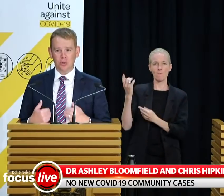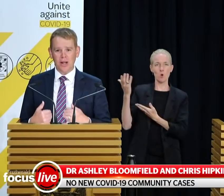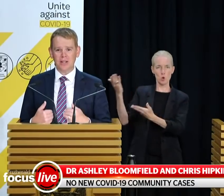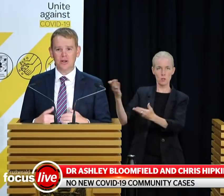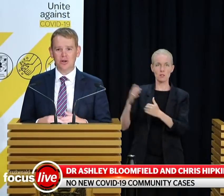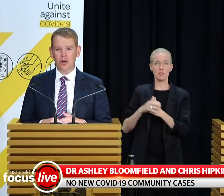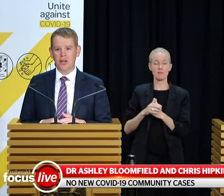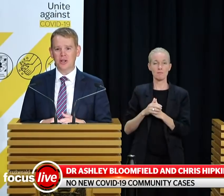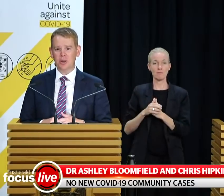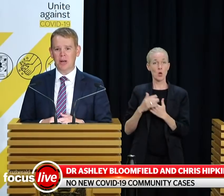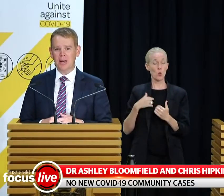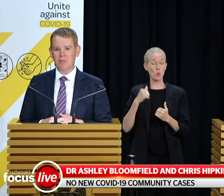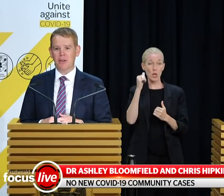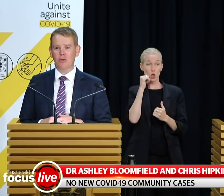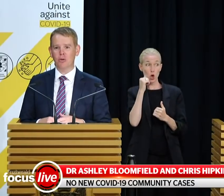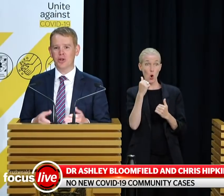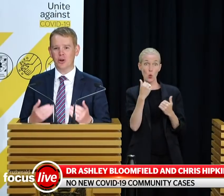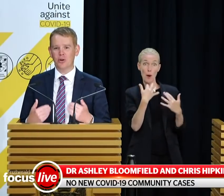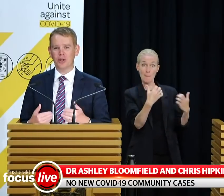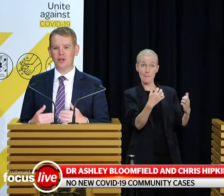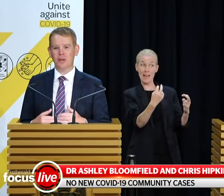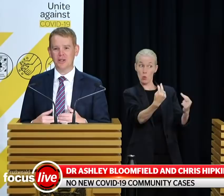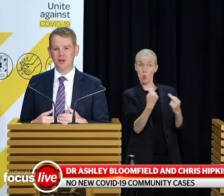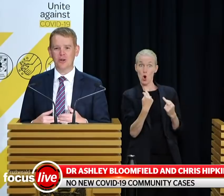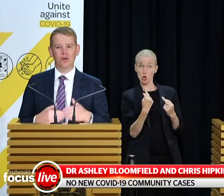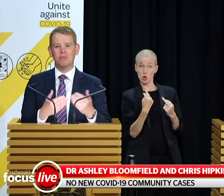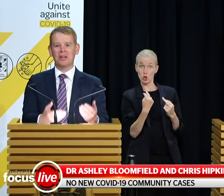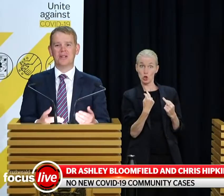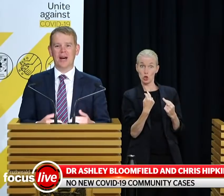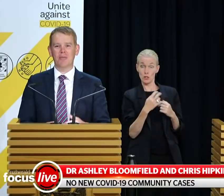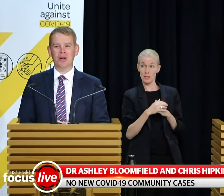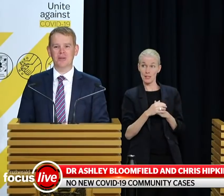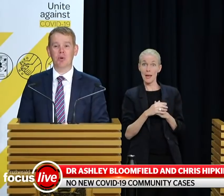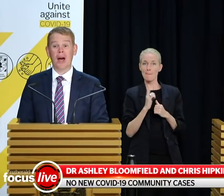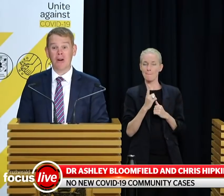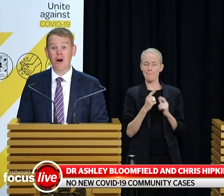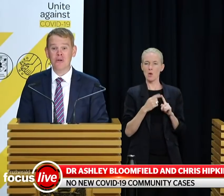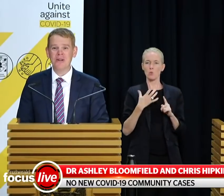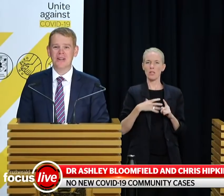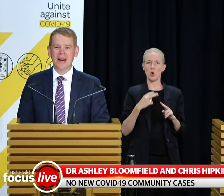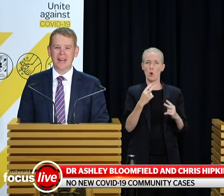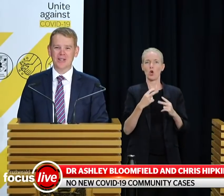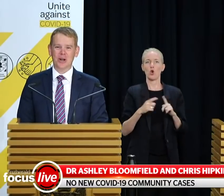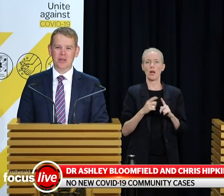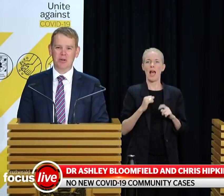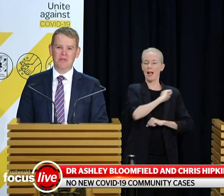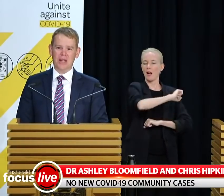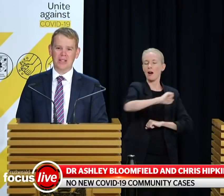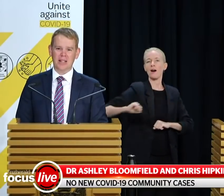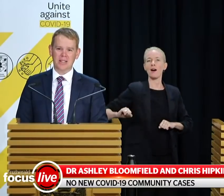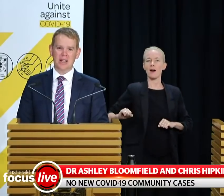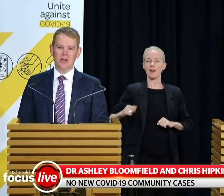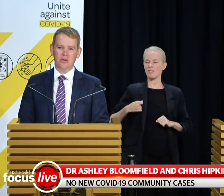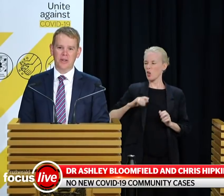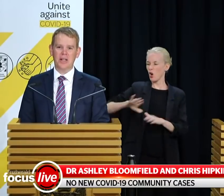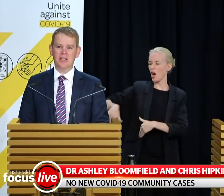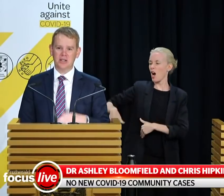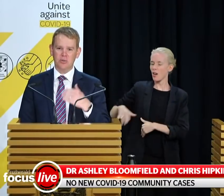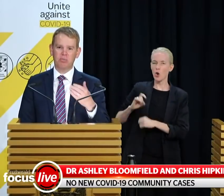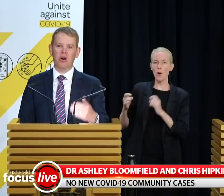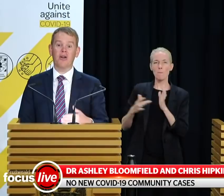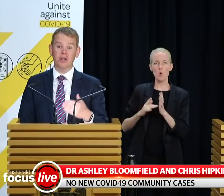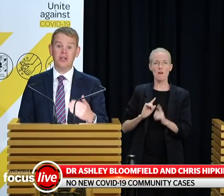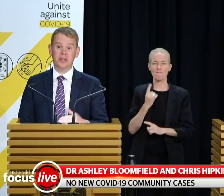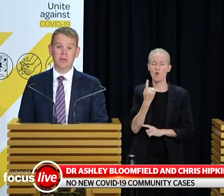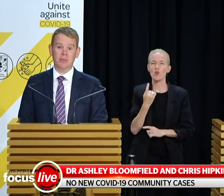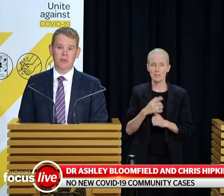are looking to us to show leadership here, but they're also looking to us to not put our own desire to be vaccinated ahead of the need